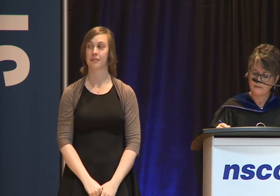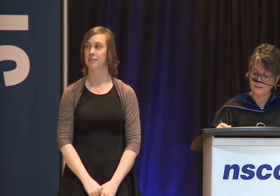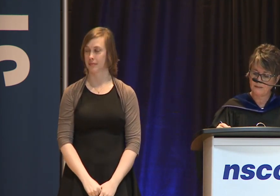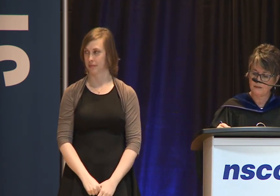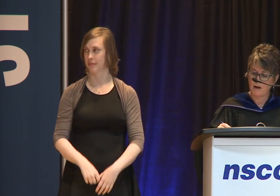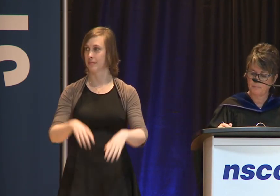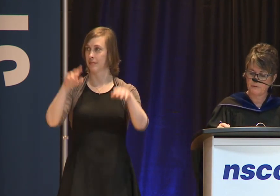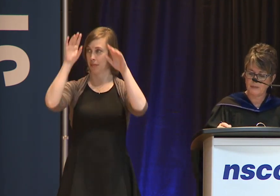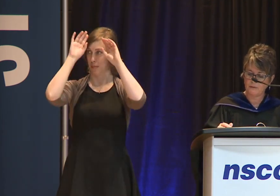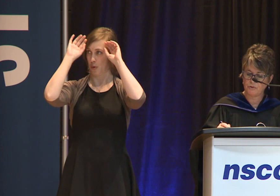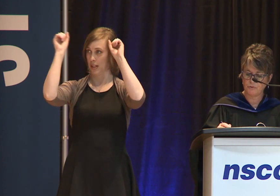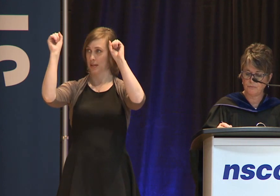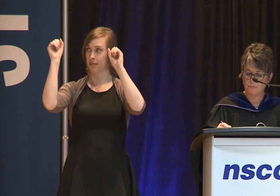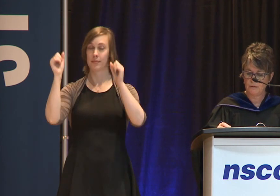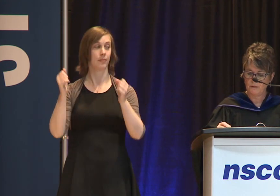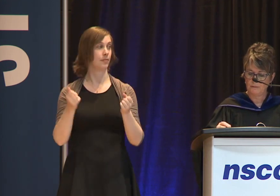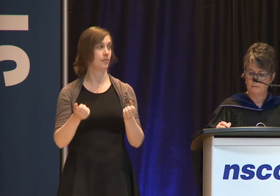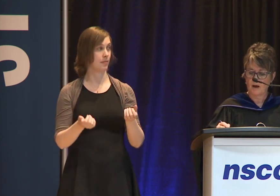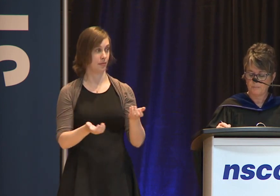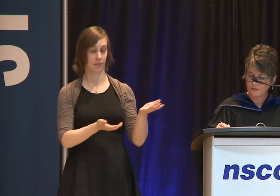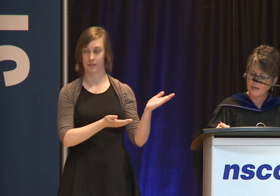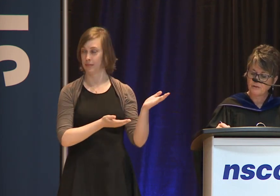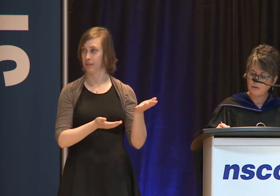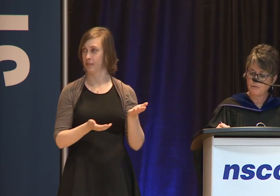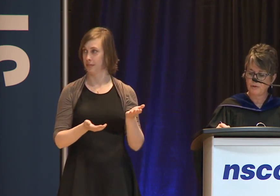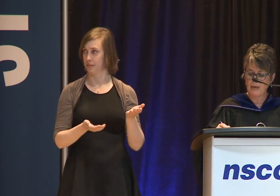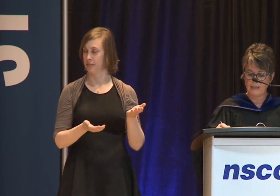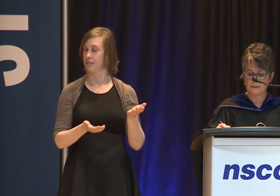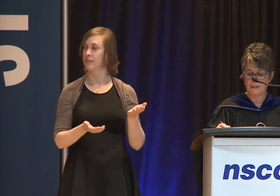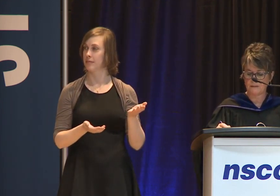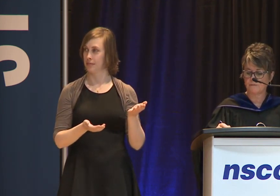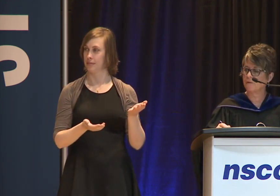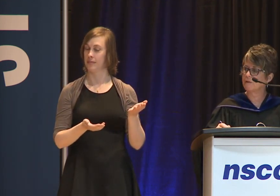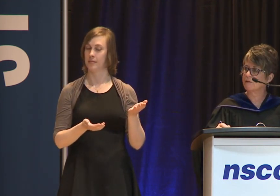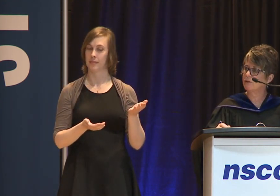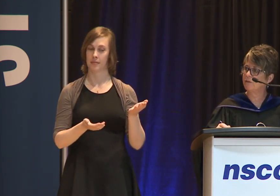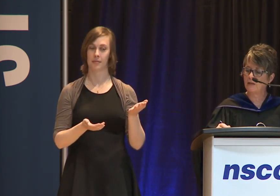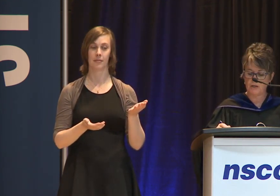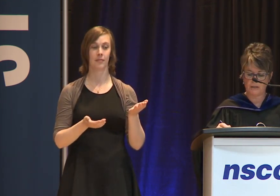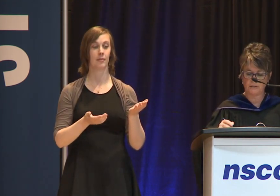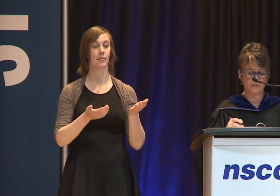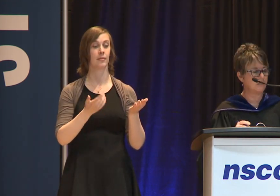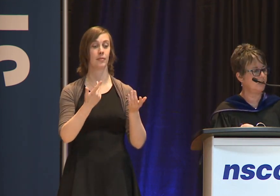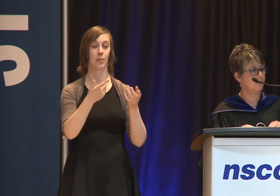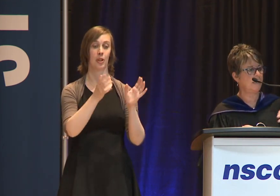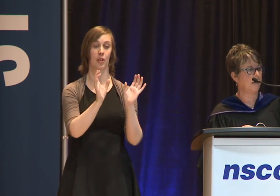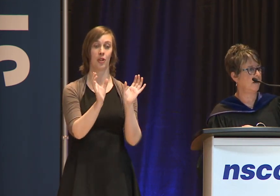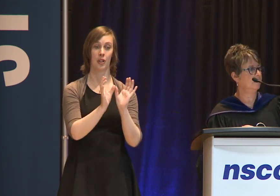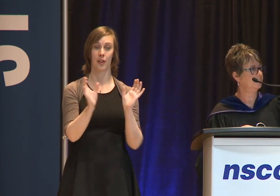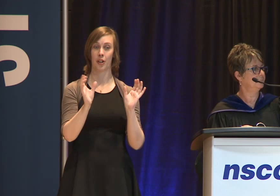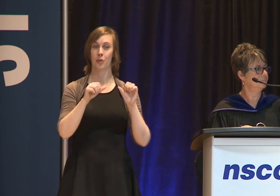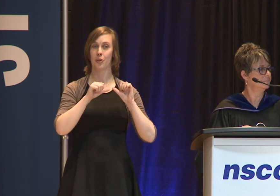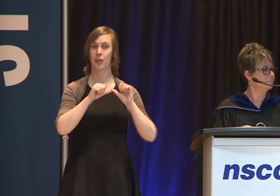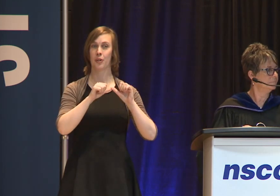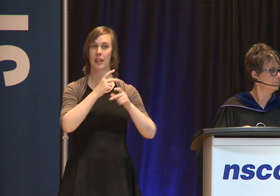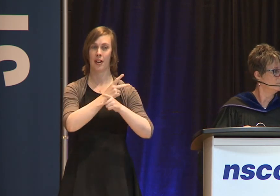Mr. President, I present to you the candidates for the Certificate in Continuing